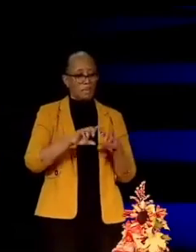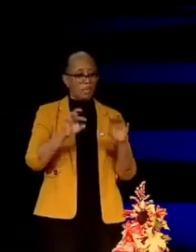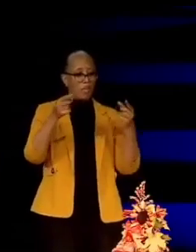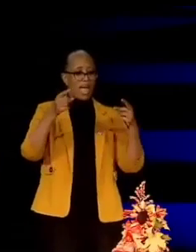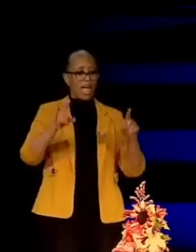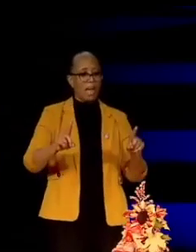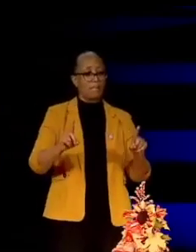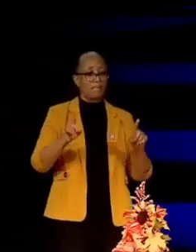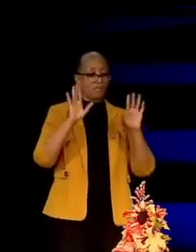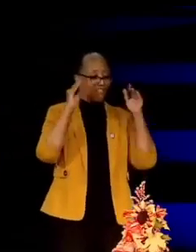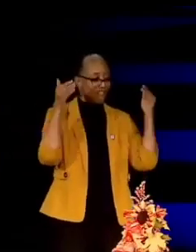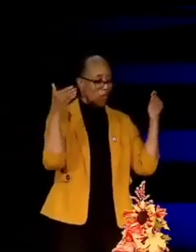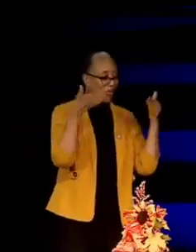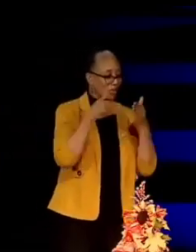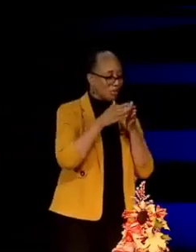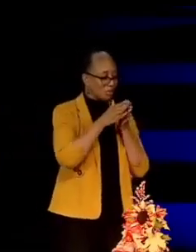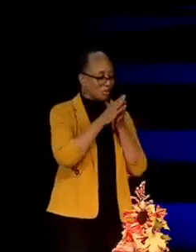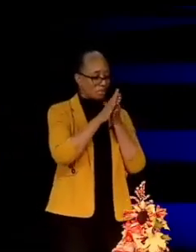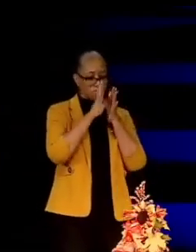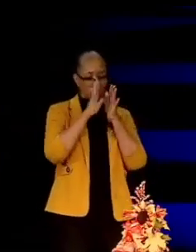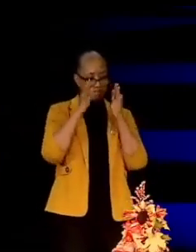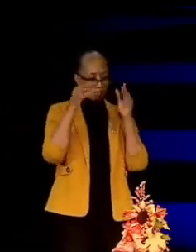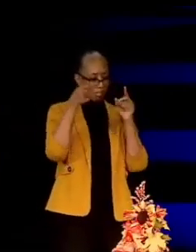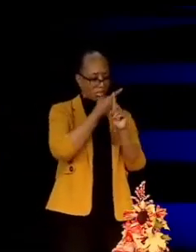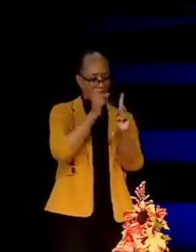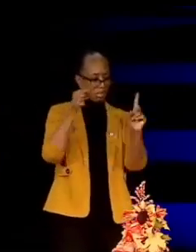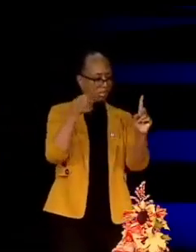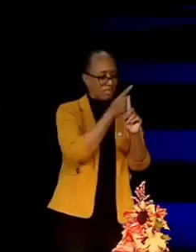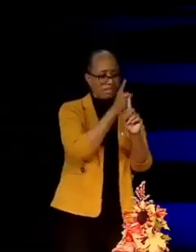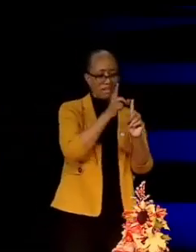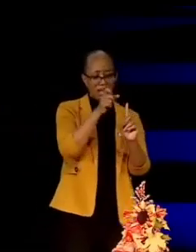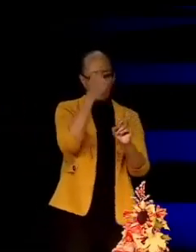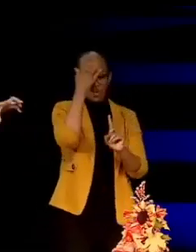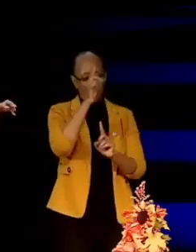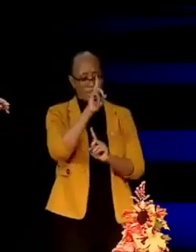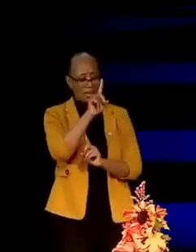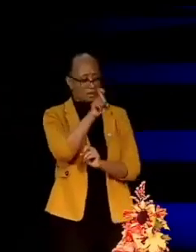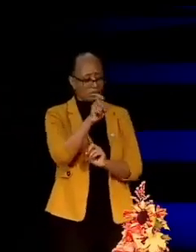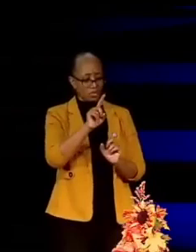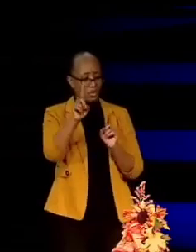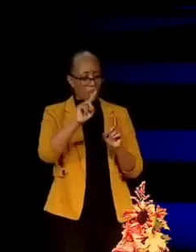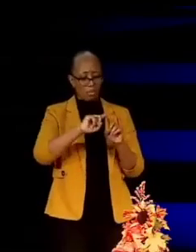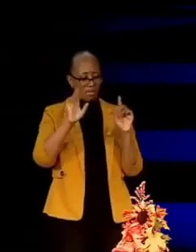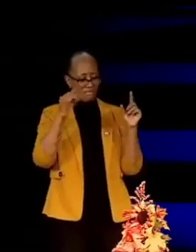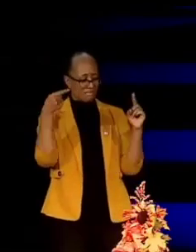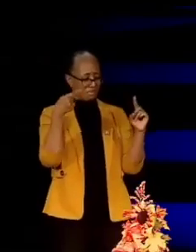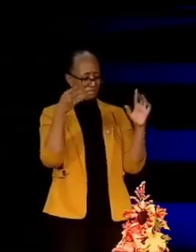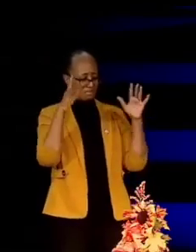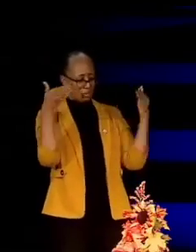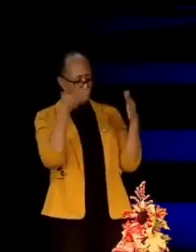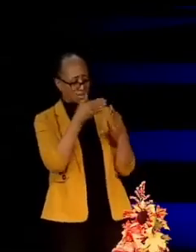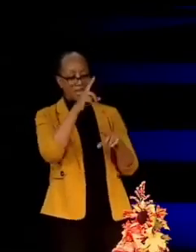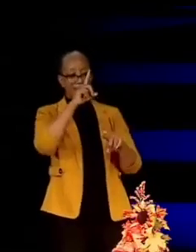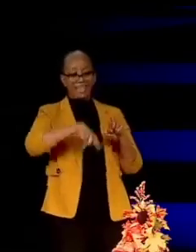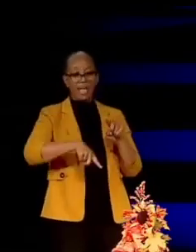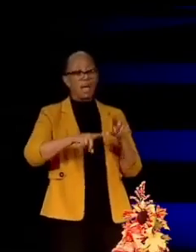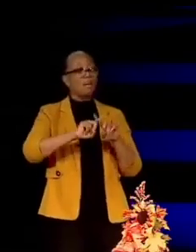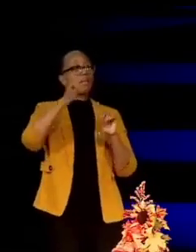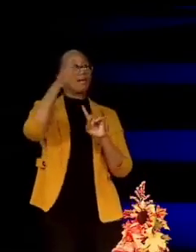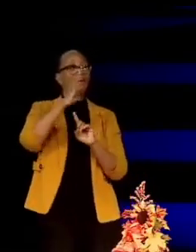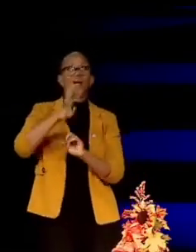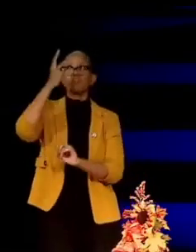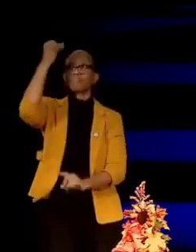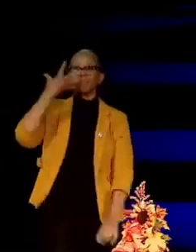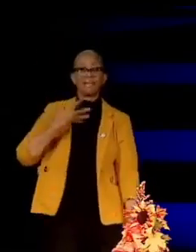It'll zap your focus. Yes, Lord. Well, you know where you should be, but you just can't focus. But God said, that's why